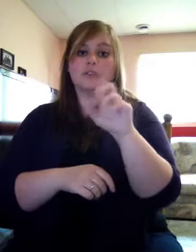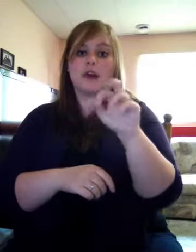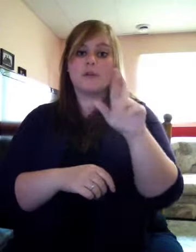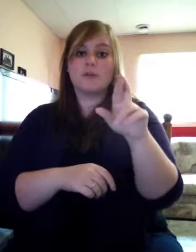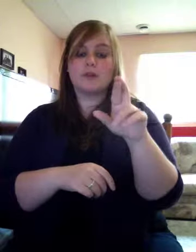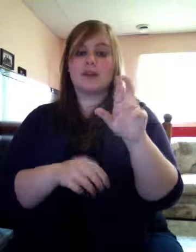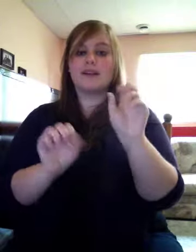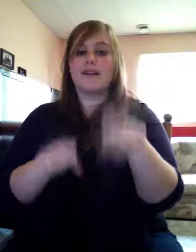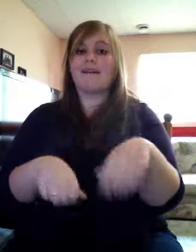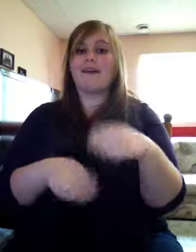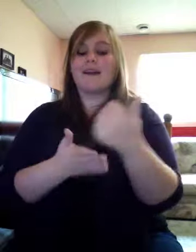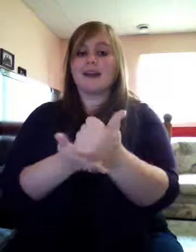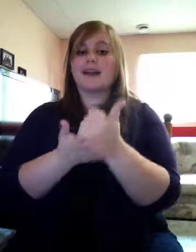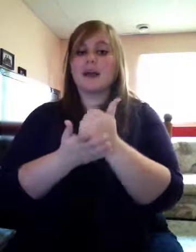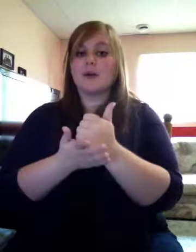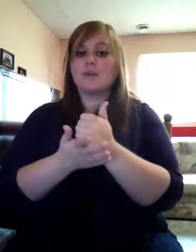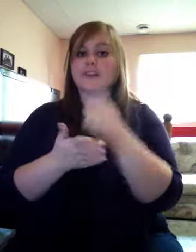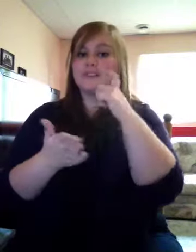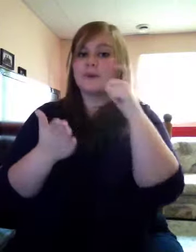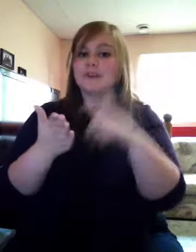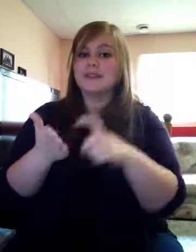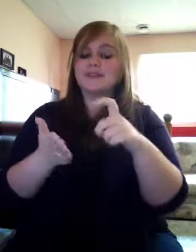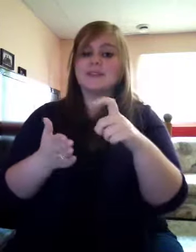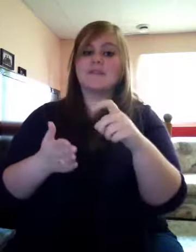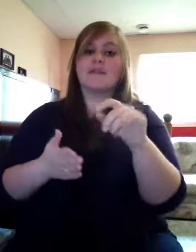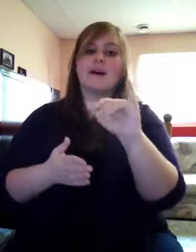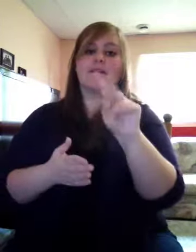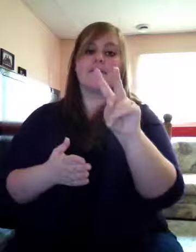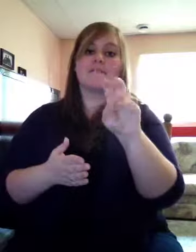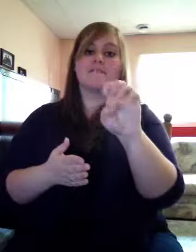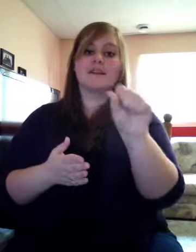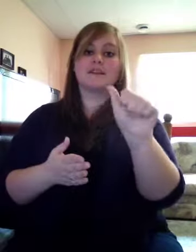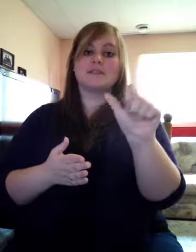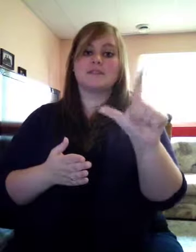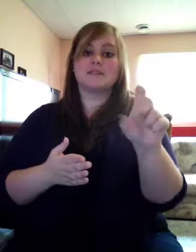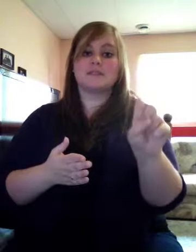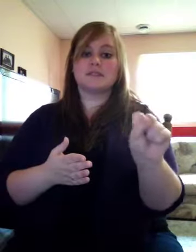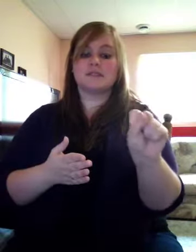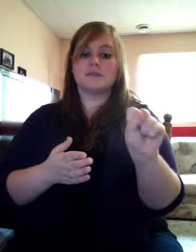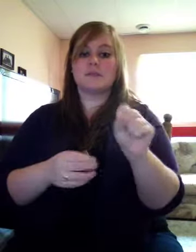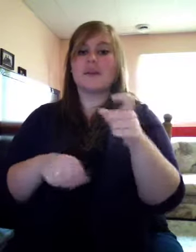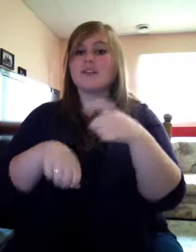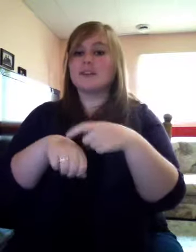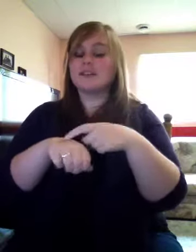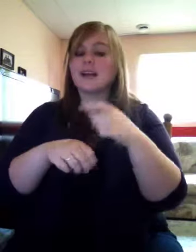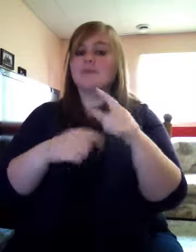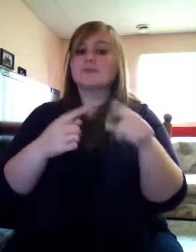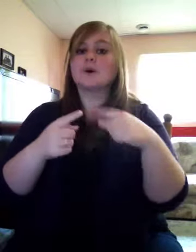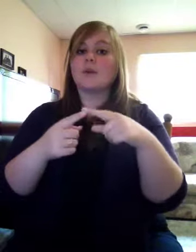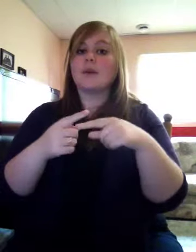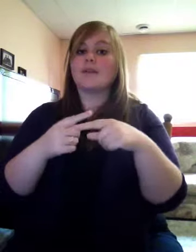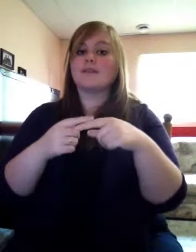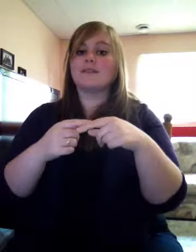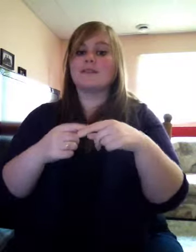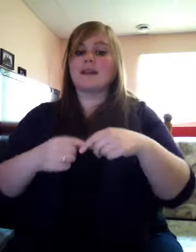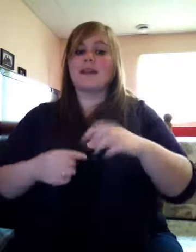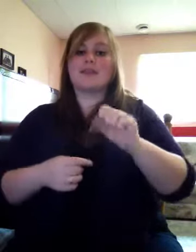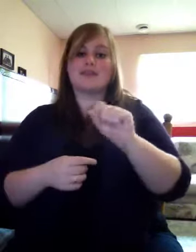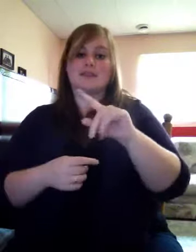us to identify vessels, and be careful because there are times where the spine may look like a AAA. But again, close attention